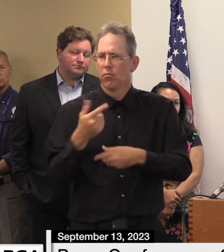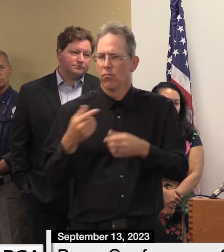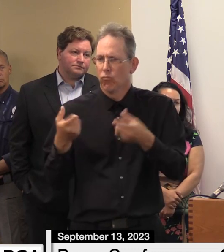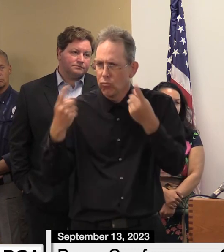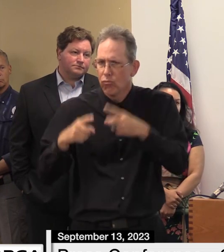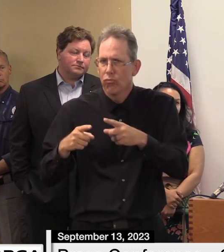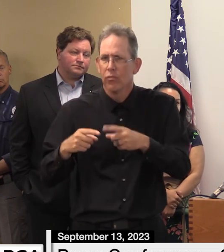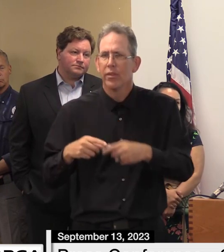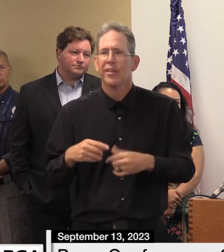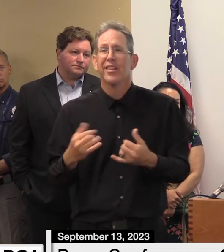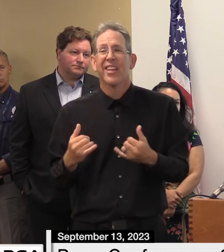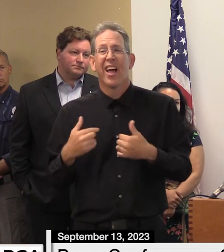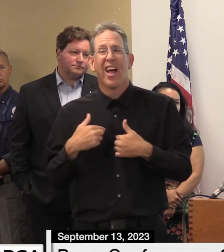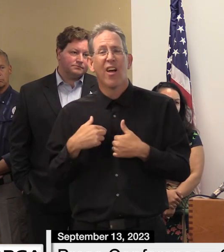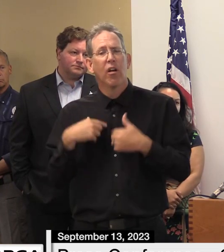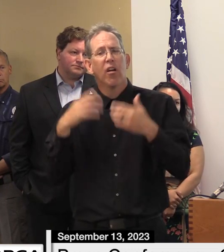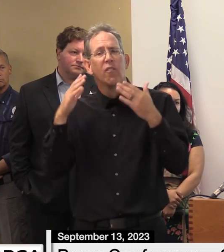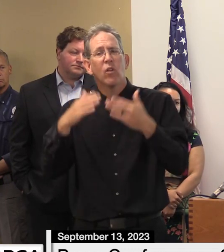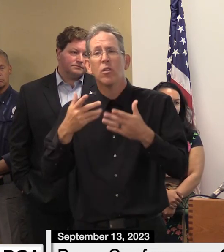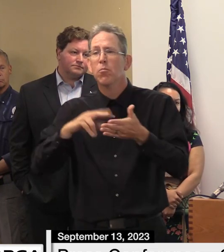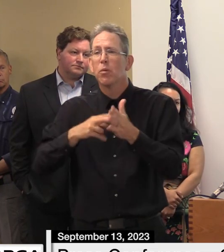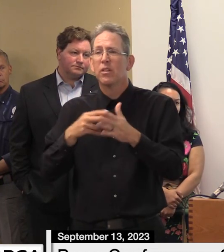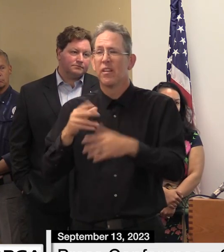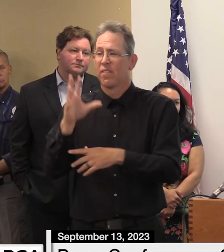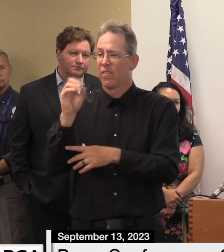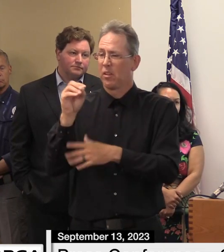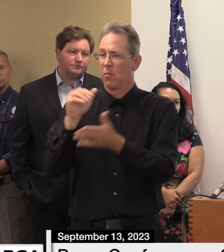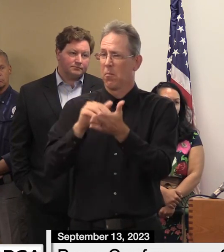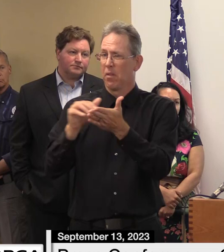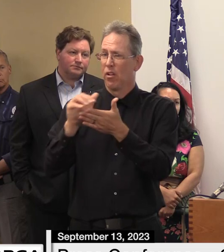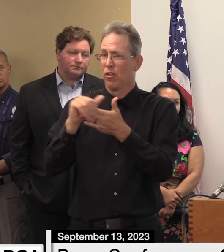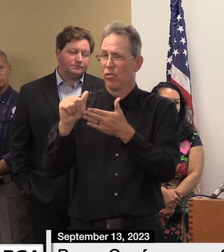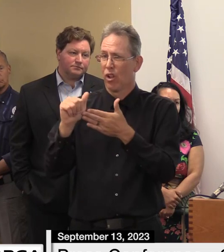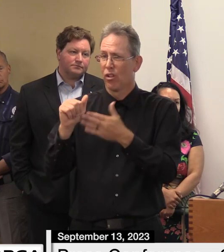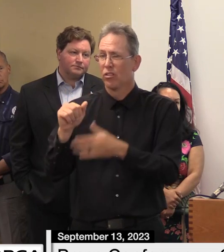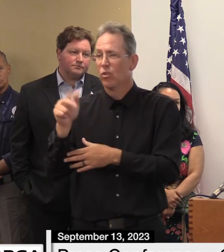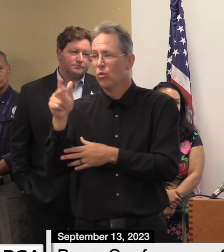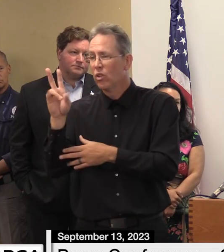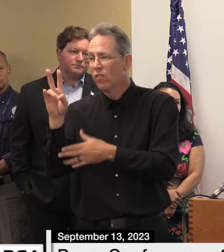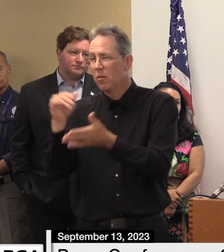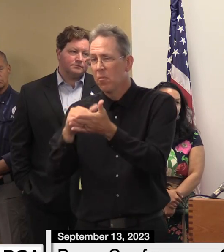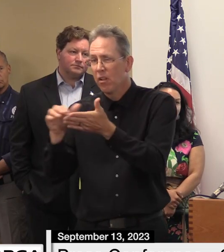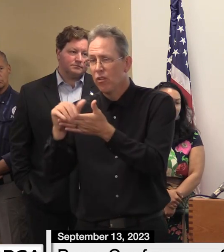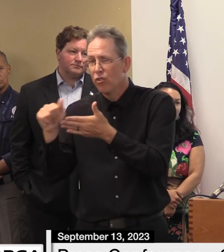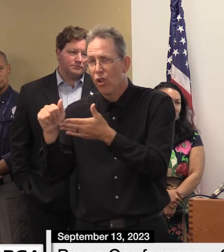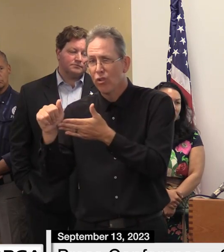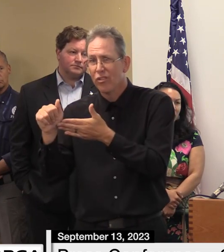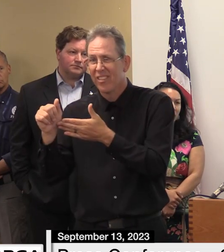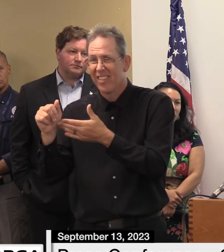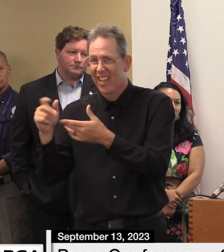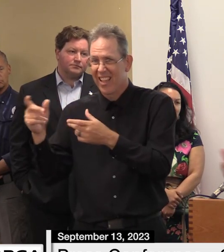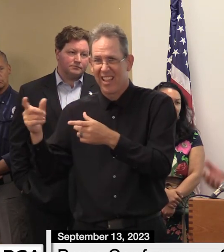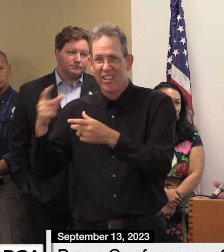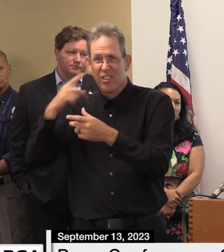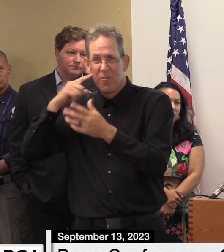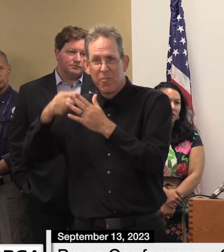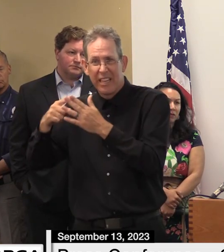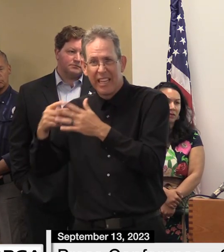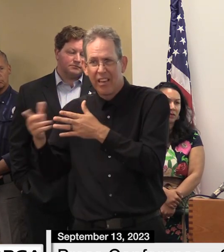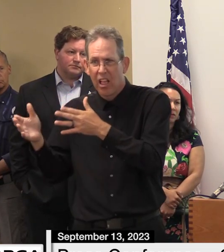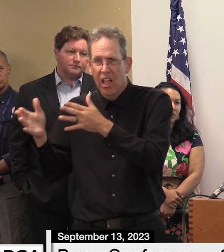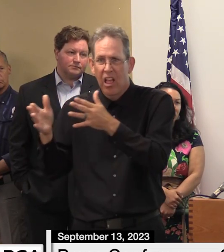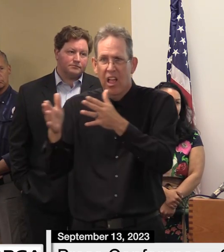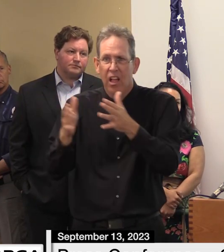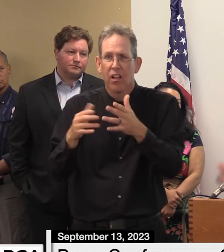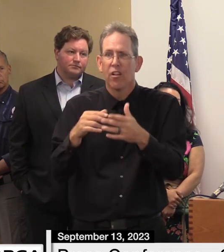today, the $50 million here, the $37 million we put forth to begin with, all of the money, the hundreds of millions of